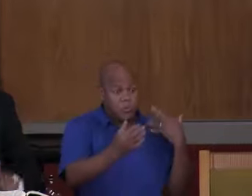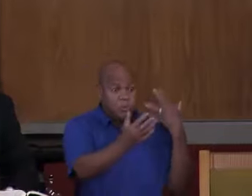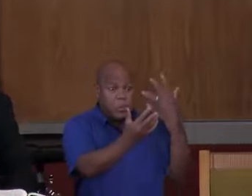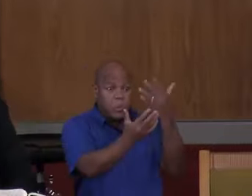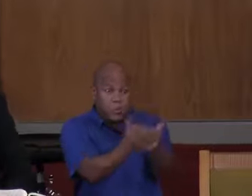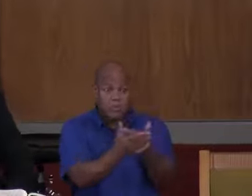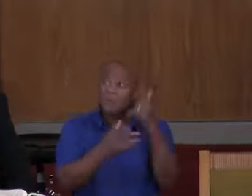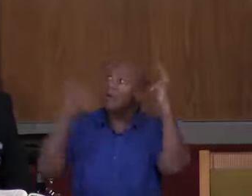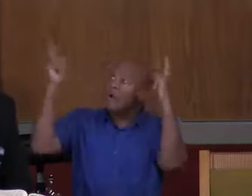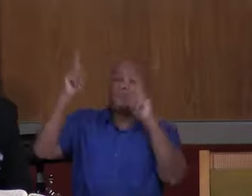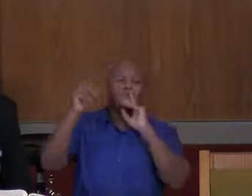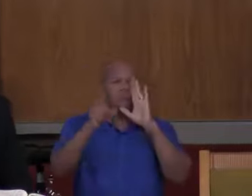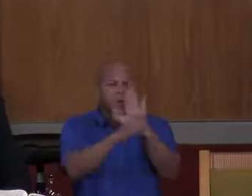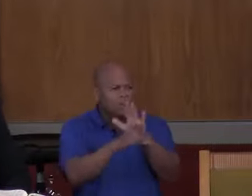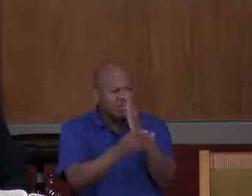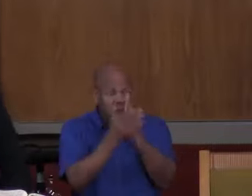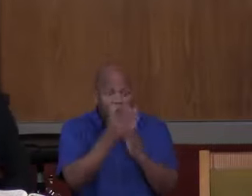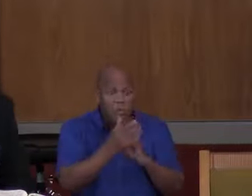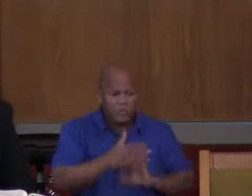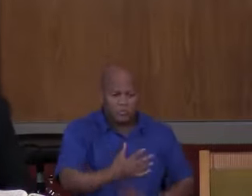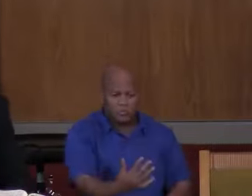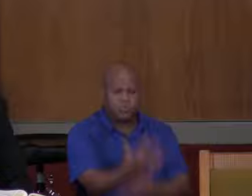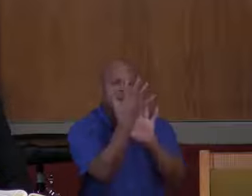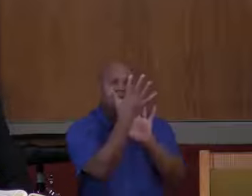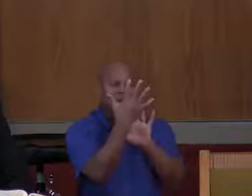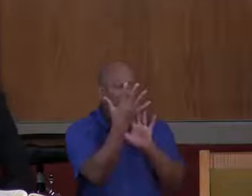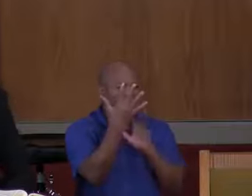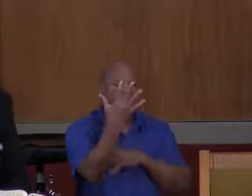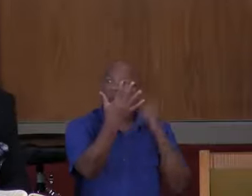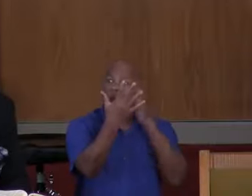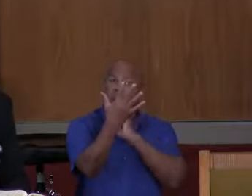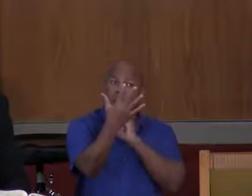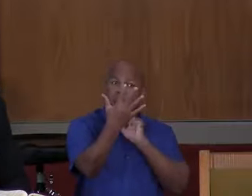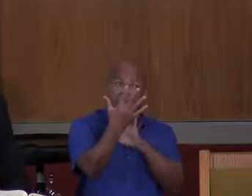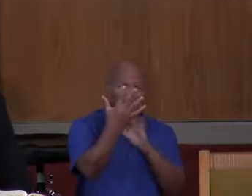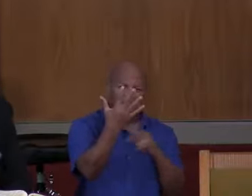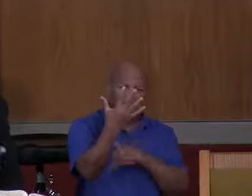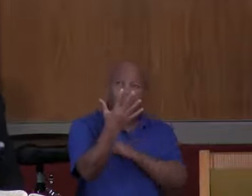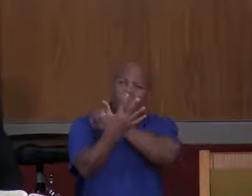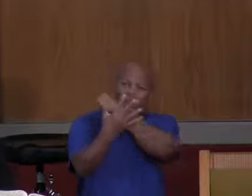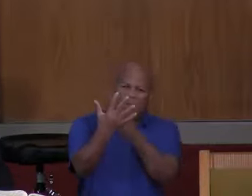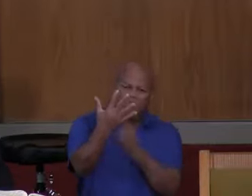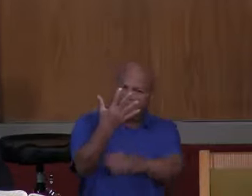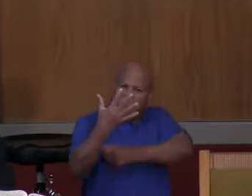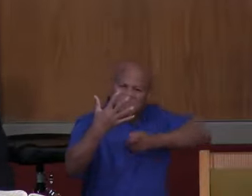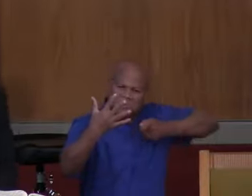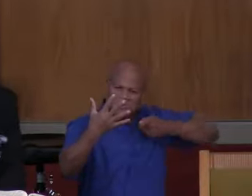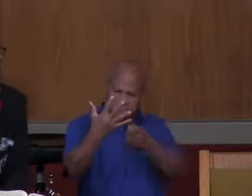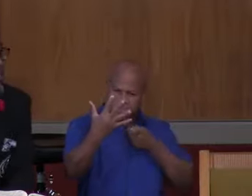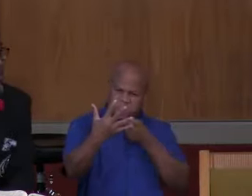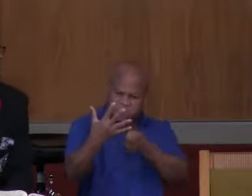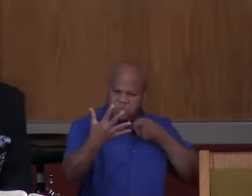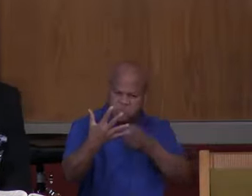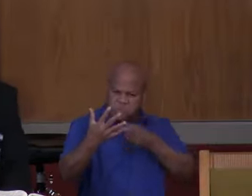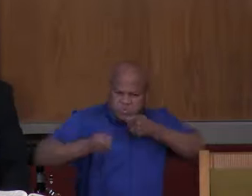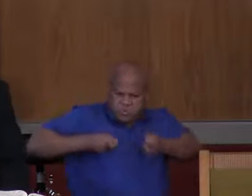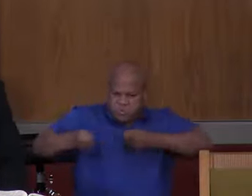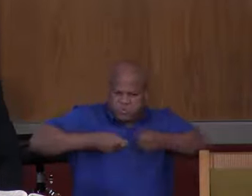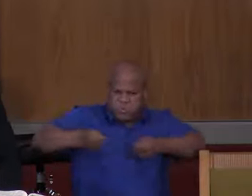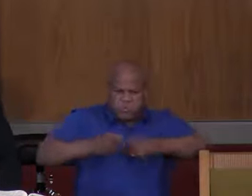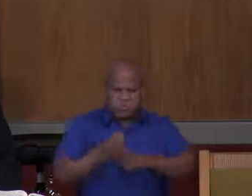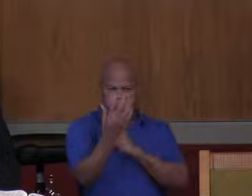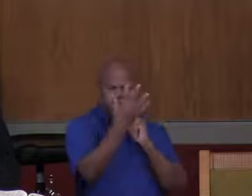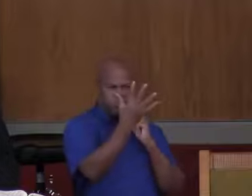God promised me, there's some stuff in the way, the God who promised me has strengthened me to deal with it.